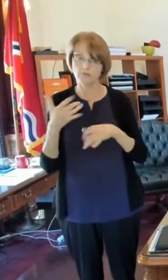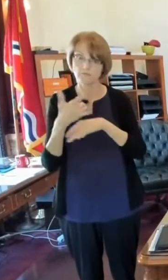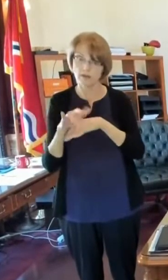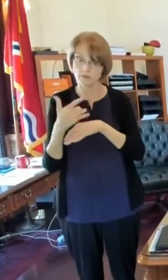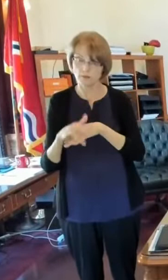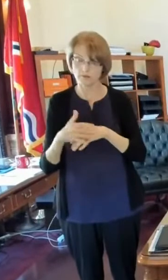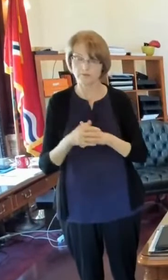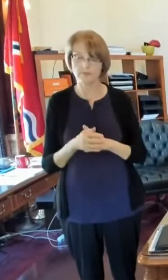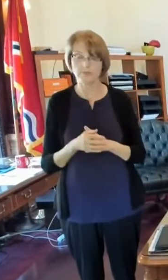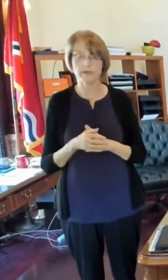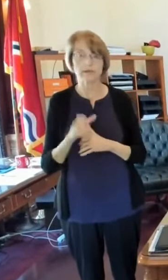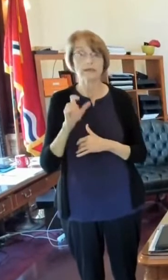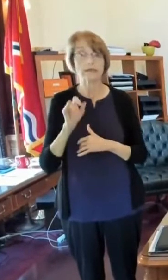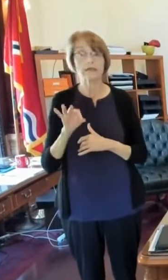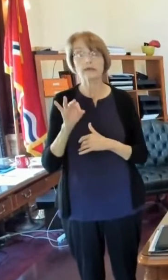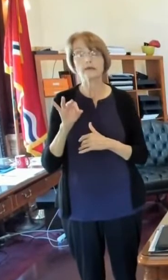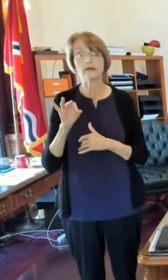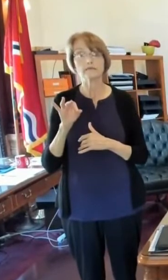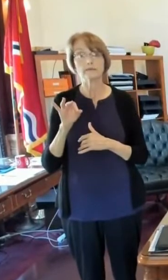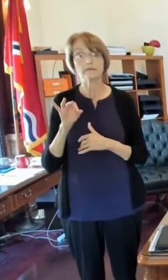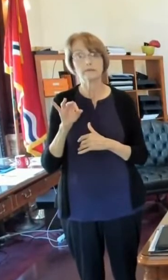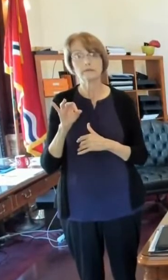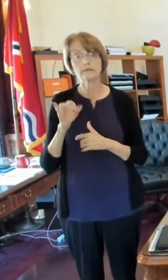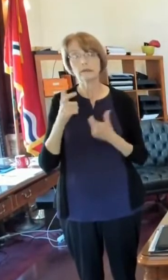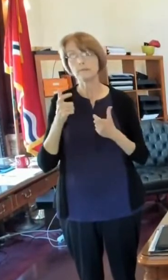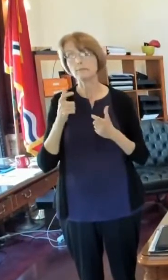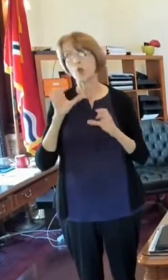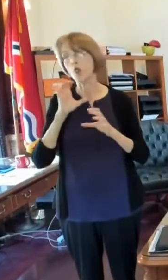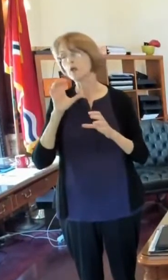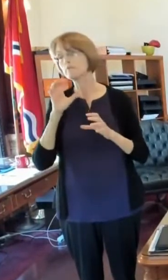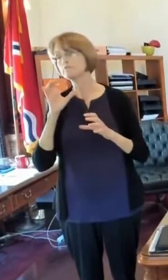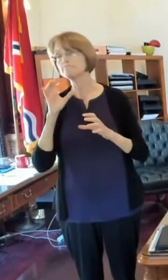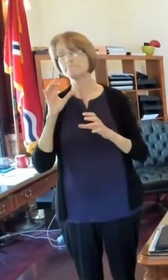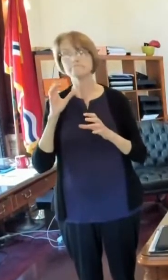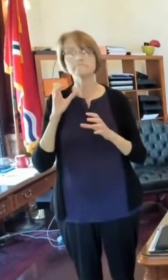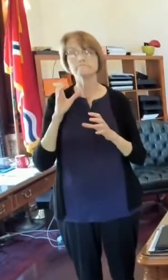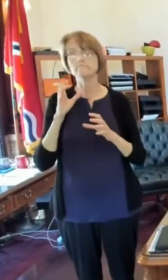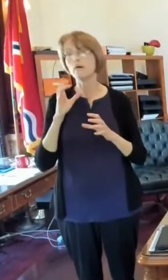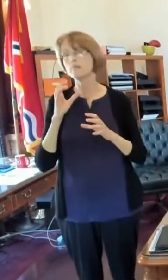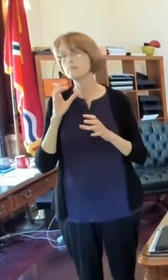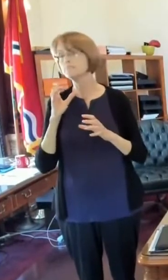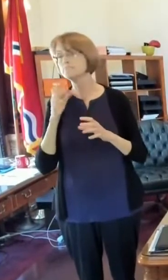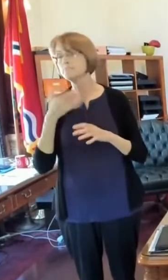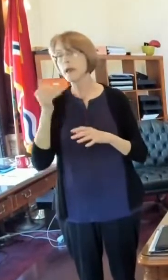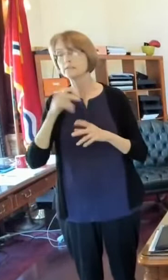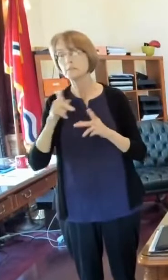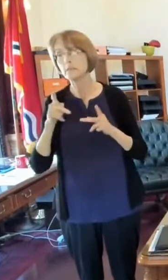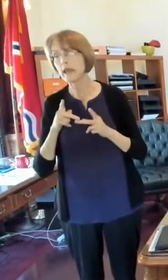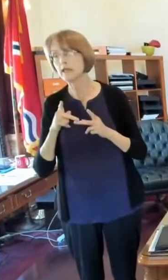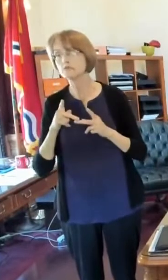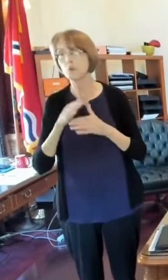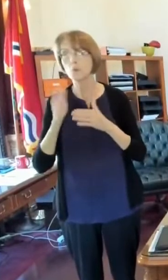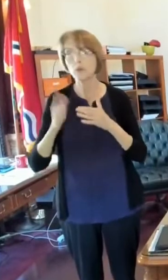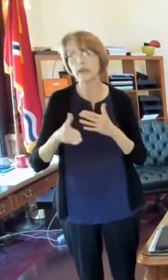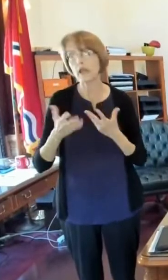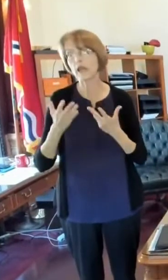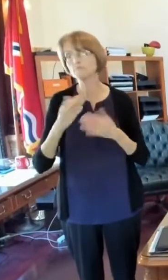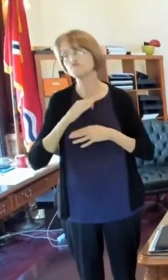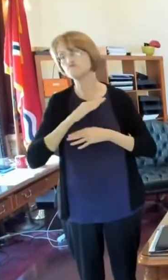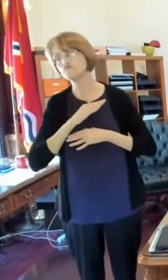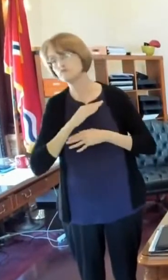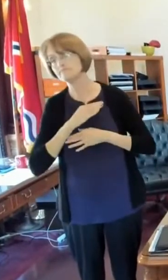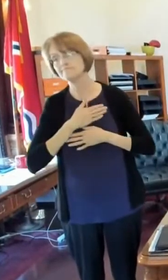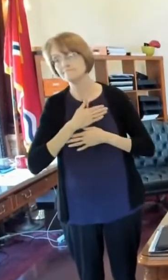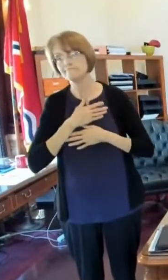for anyone who might be watching that is looking for a weekend getaway, looking to come to St. Louis, stay in a hotel for a couple